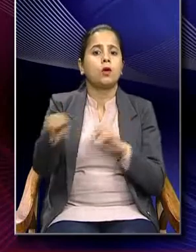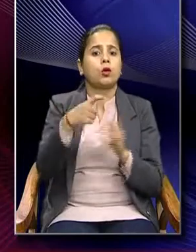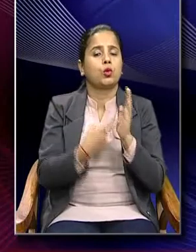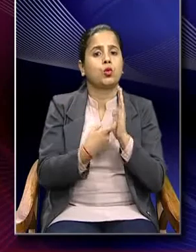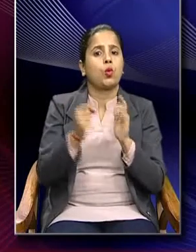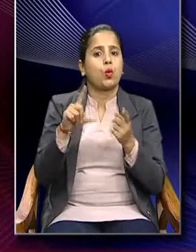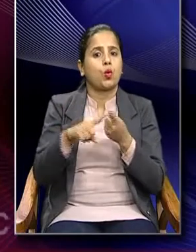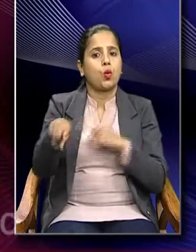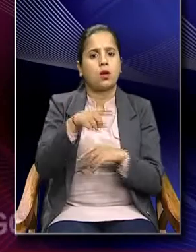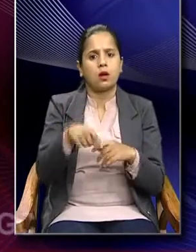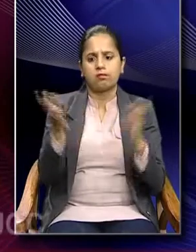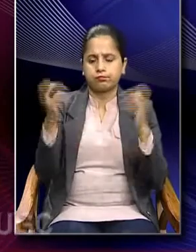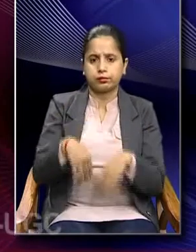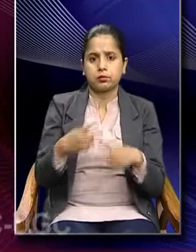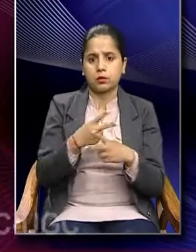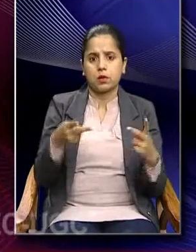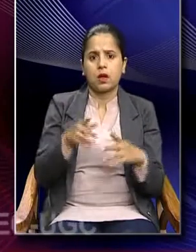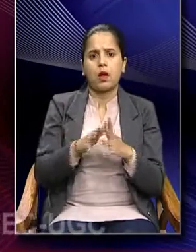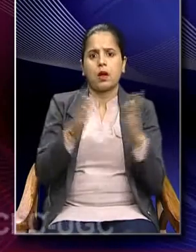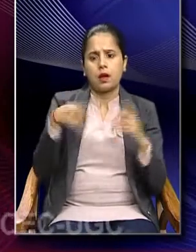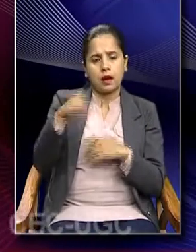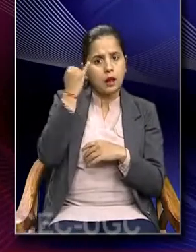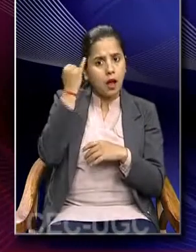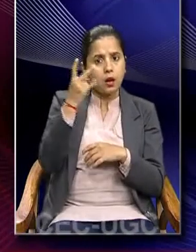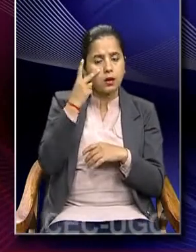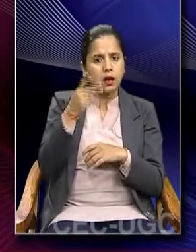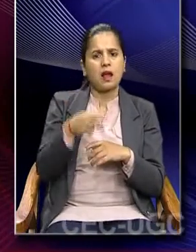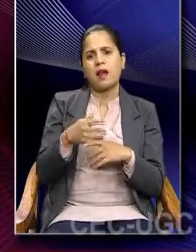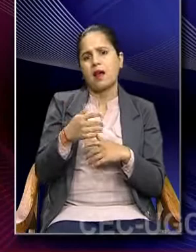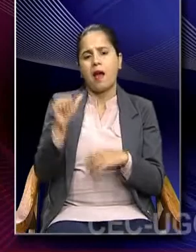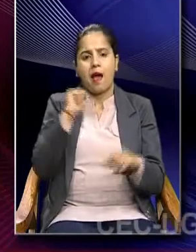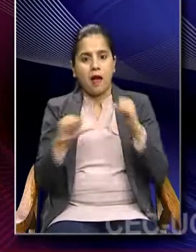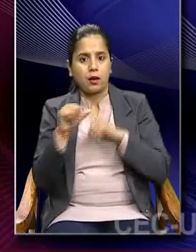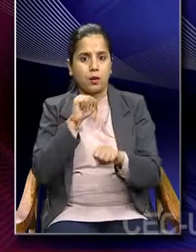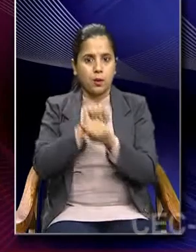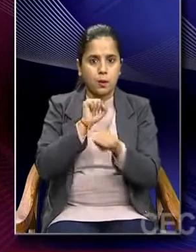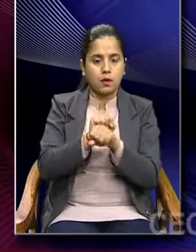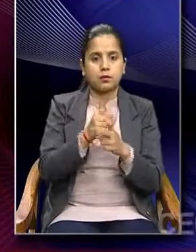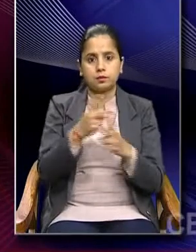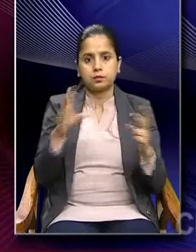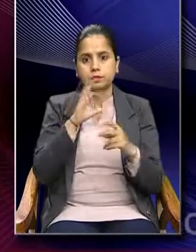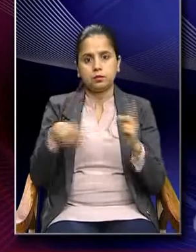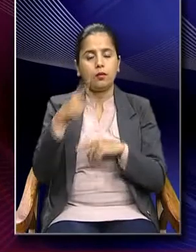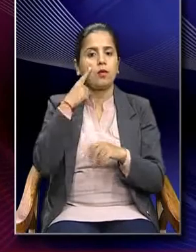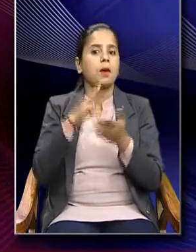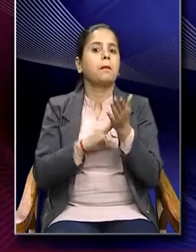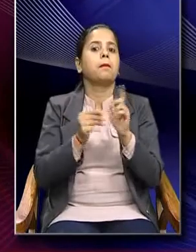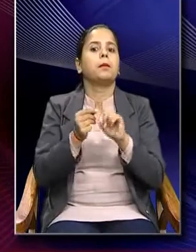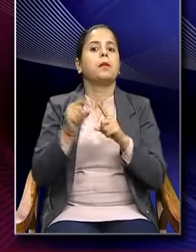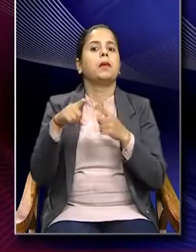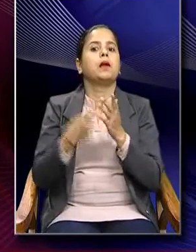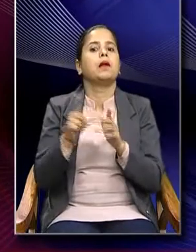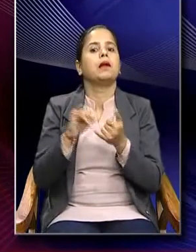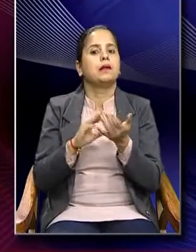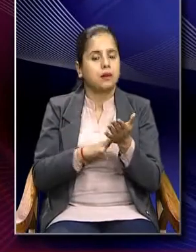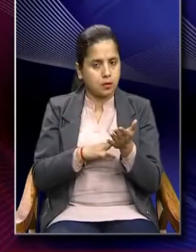in the destruction of the very ideology which is acting, working on behalf of imperialism. The end